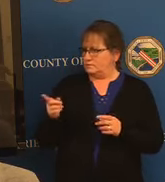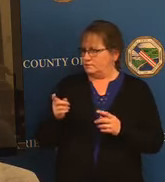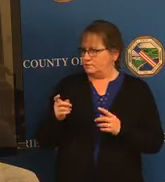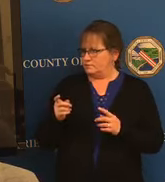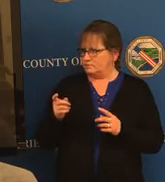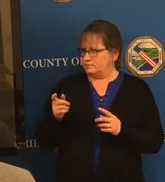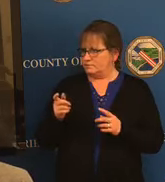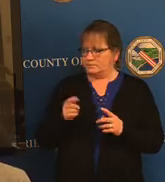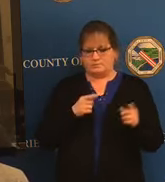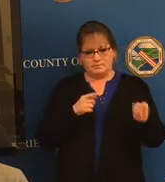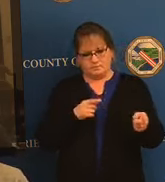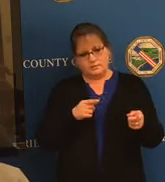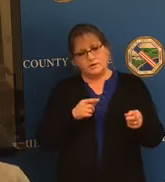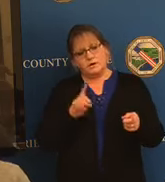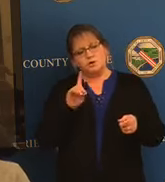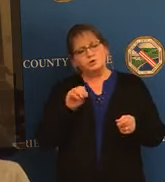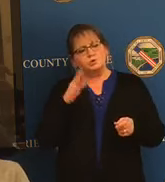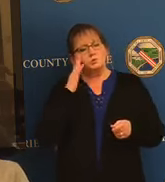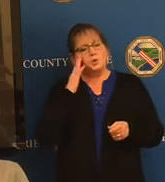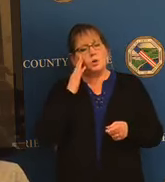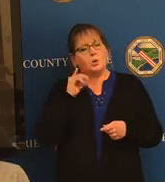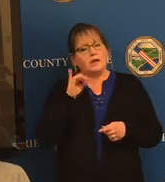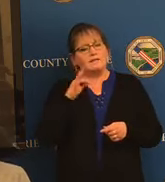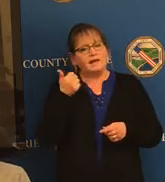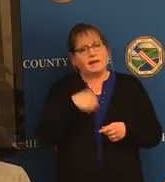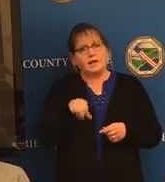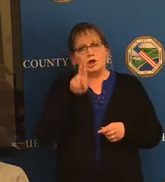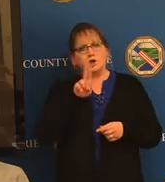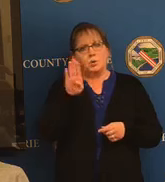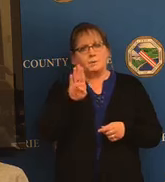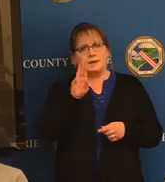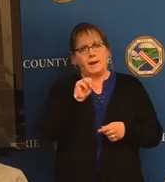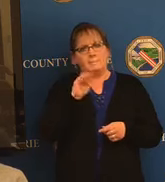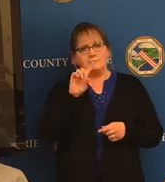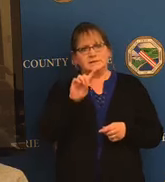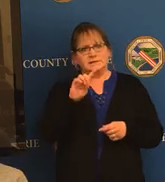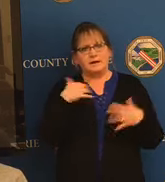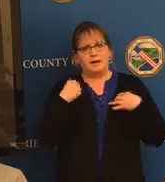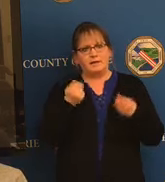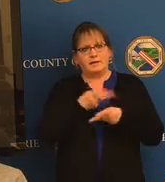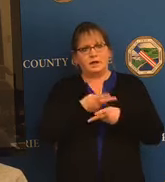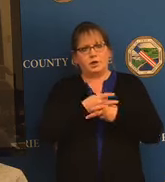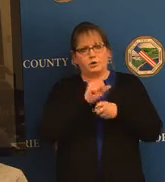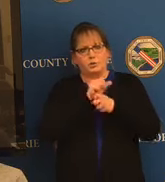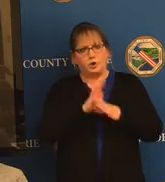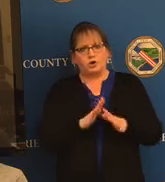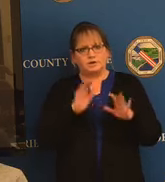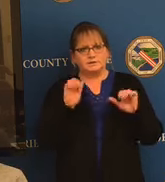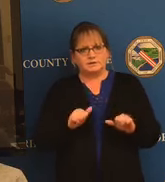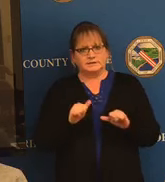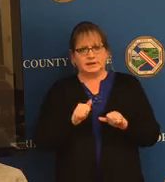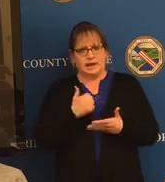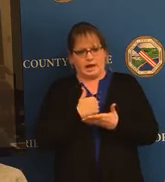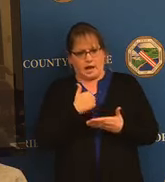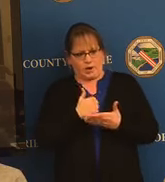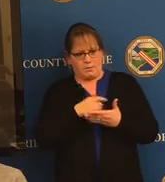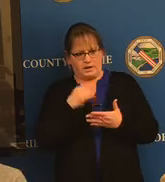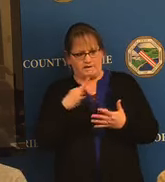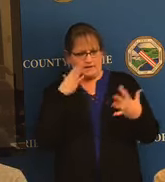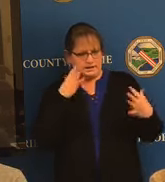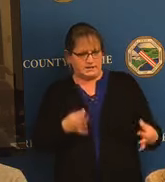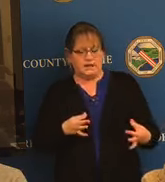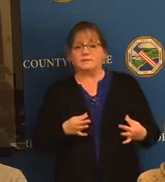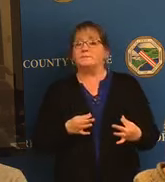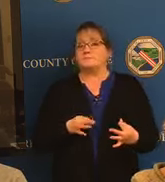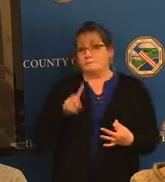for Dr. Burstein. Doctor, do you know if any UB-MD healthcare workers will be able to help in this crisis if they choose?